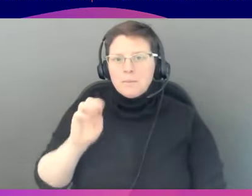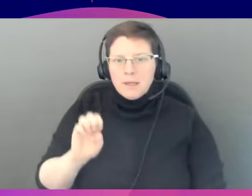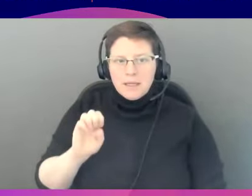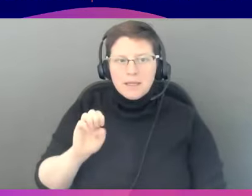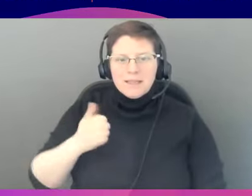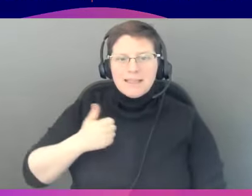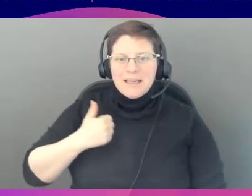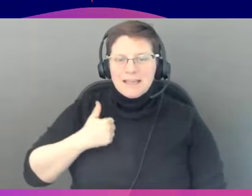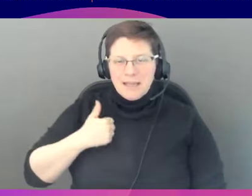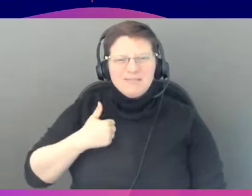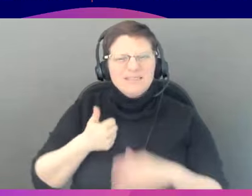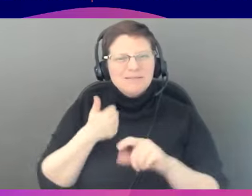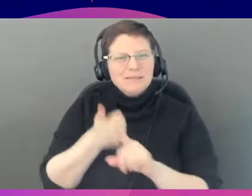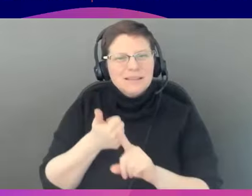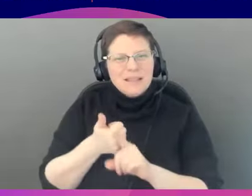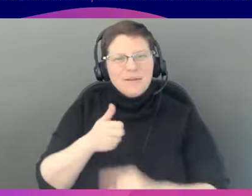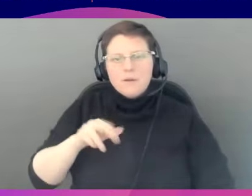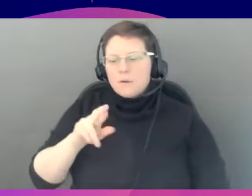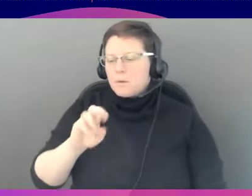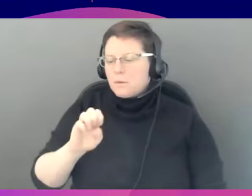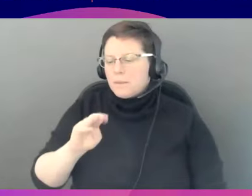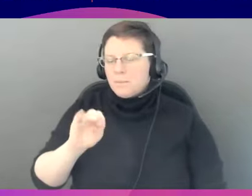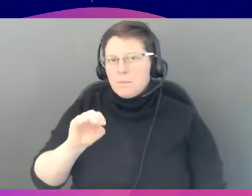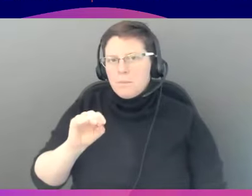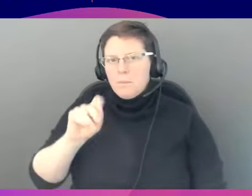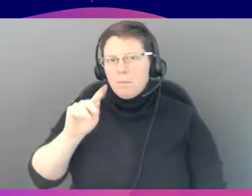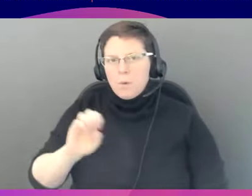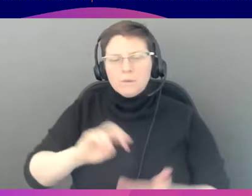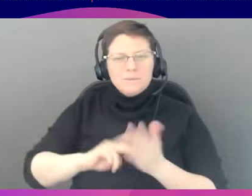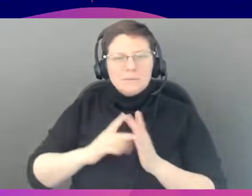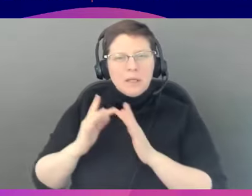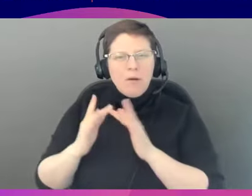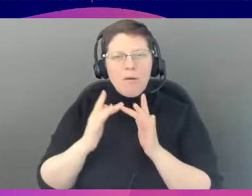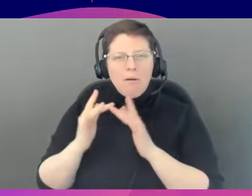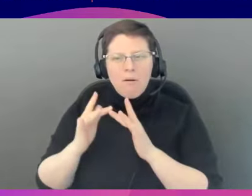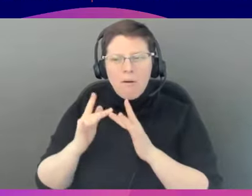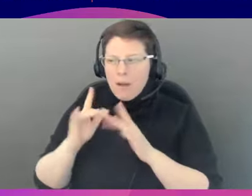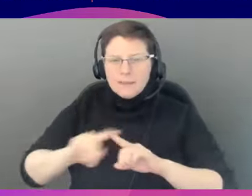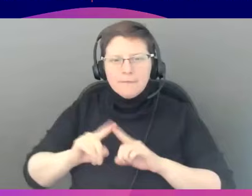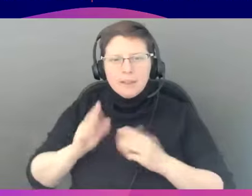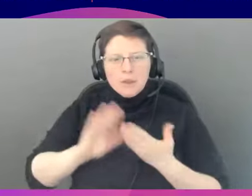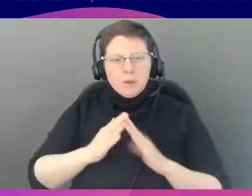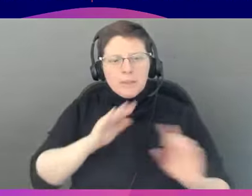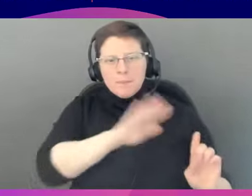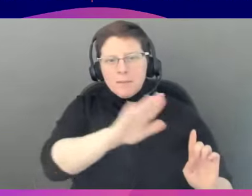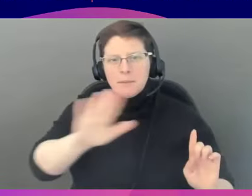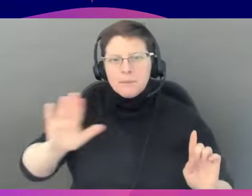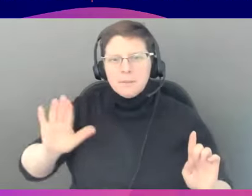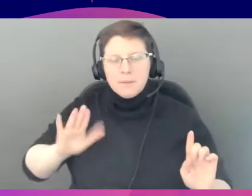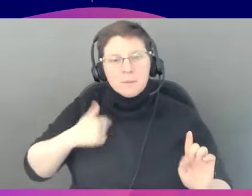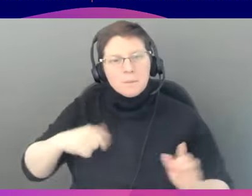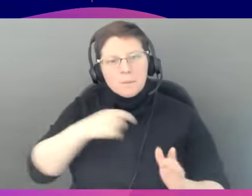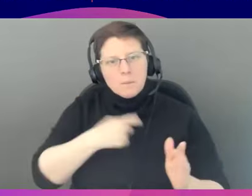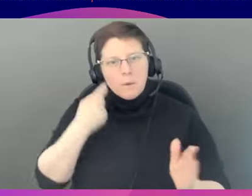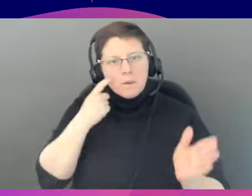as a remote organization, we acknowledge the many Indigenous nations and communities that have relationships with these